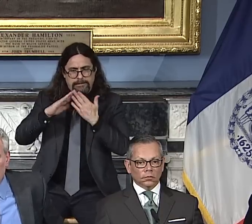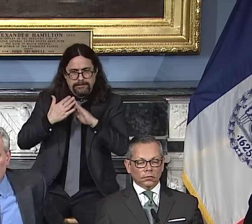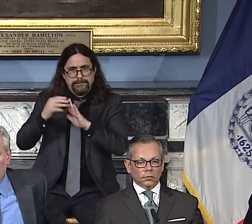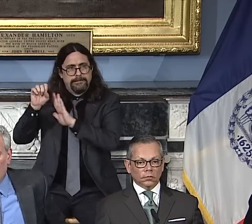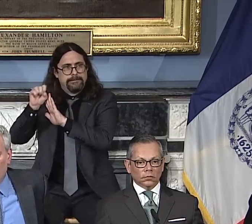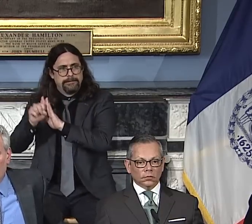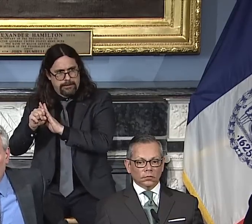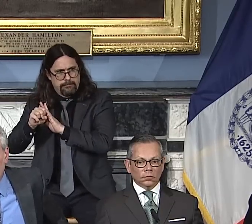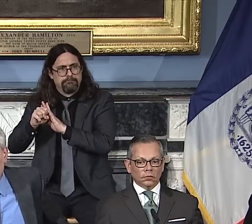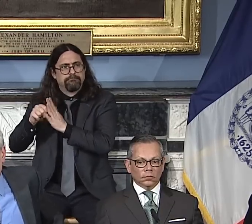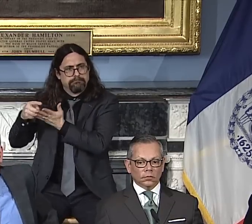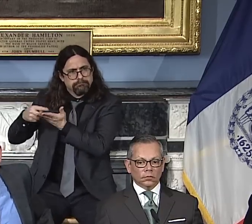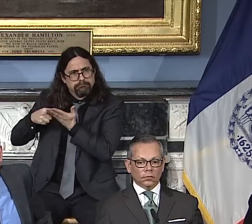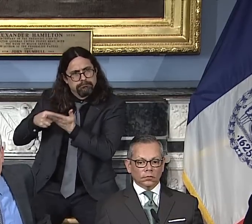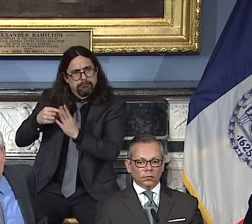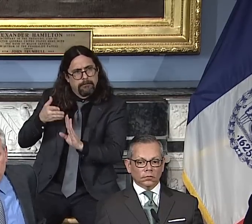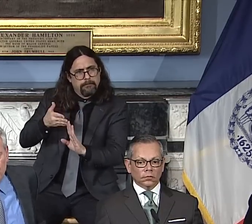agreement.